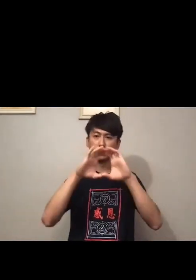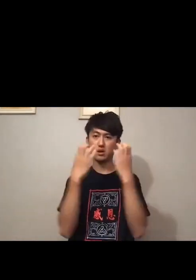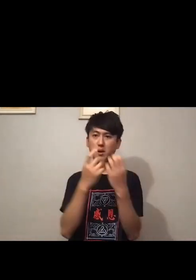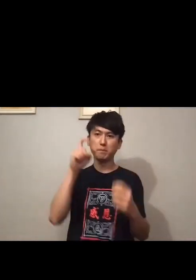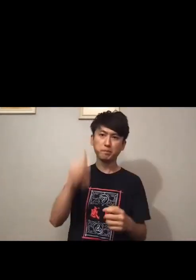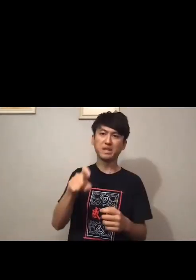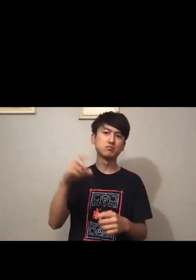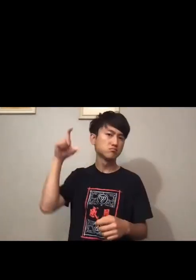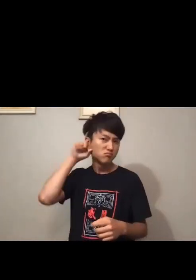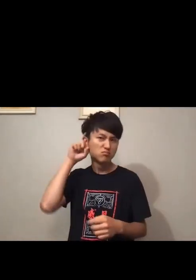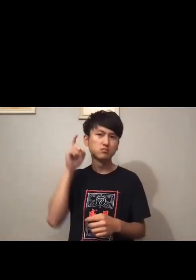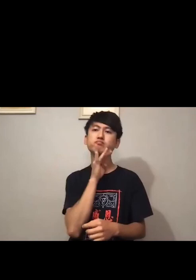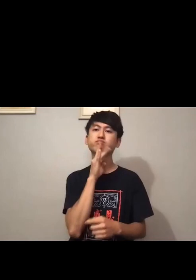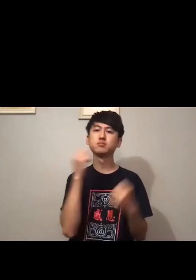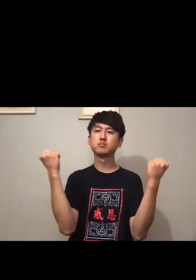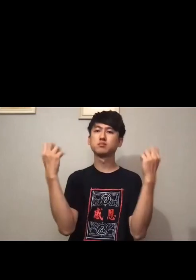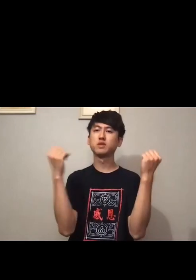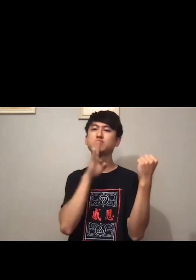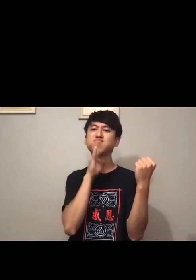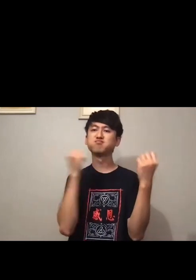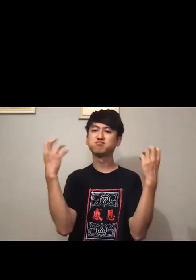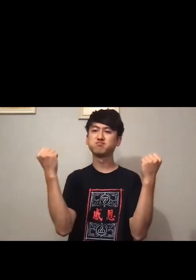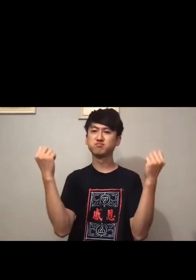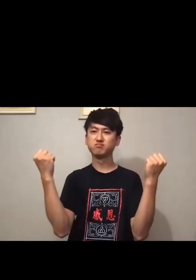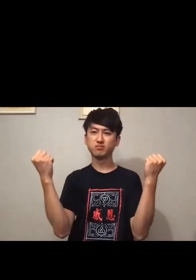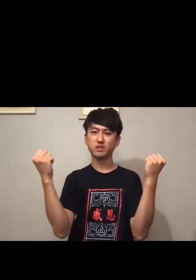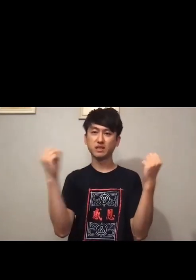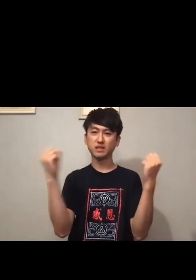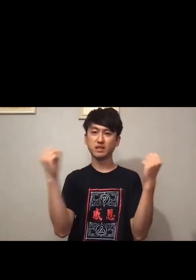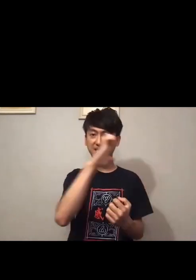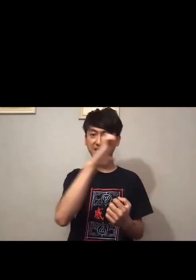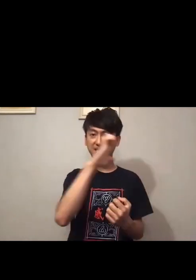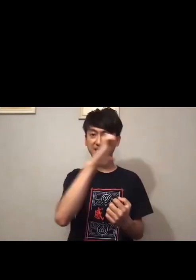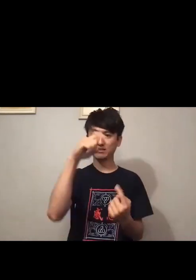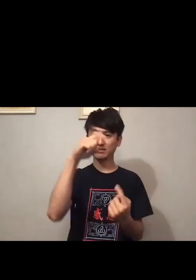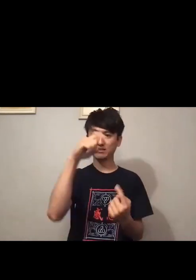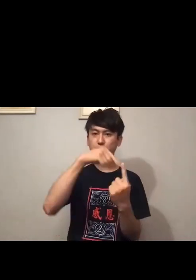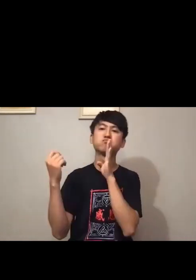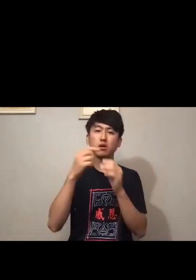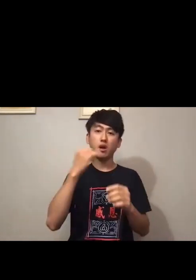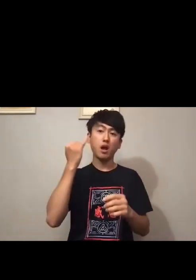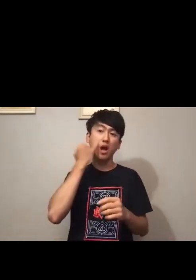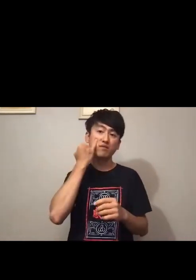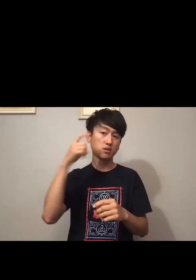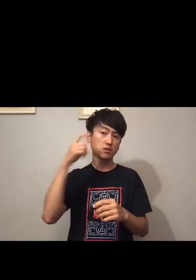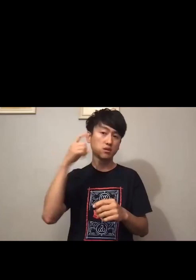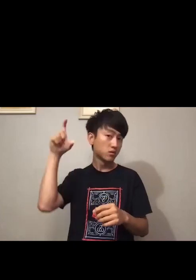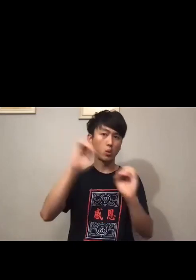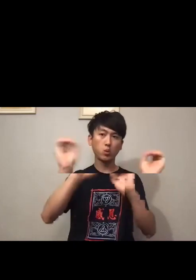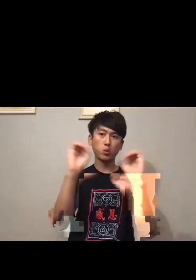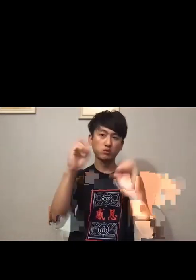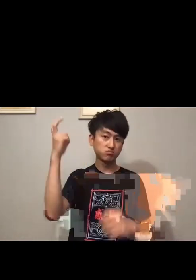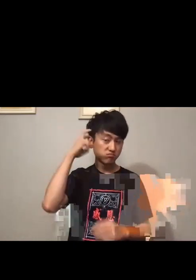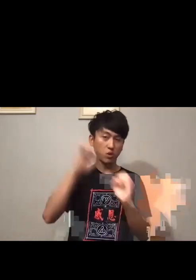aids, and they would go to class and they would require signing and talking, but it was